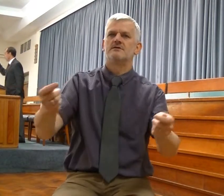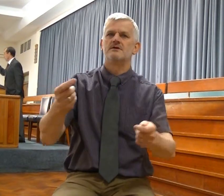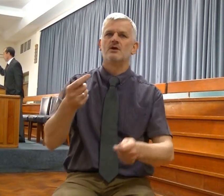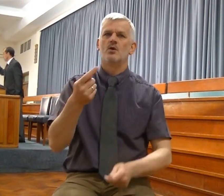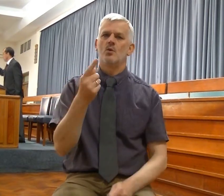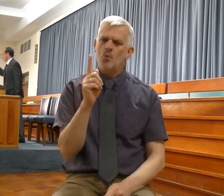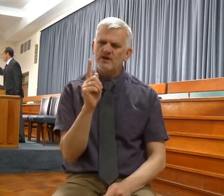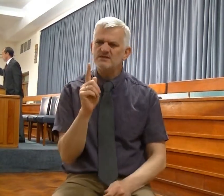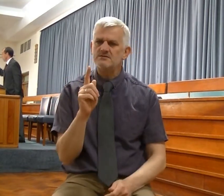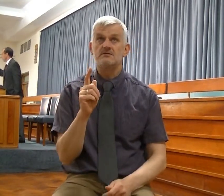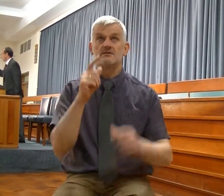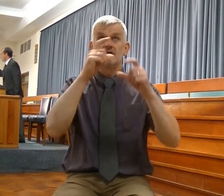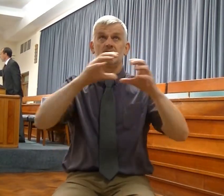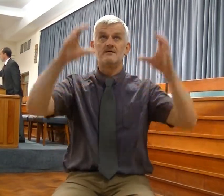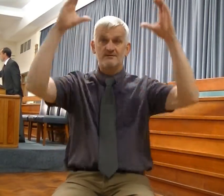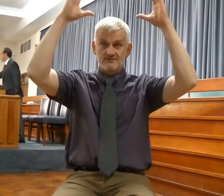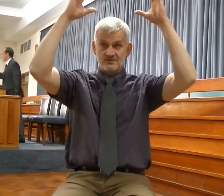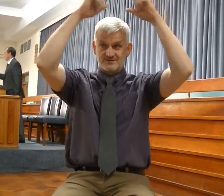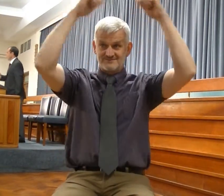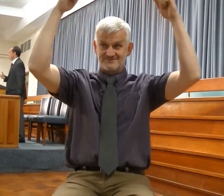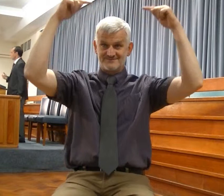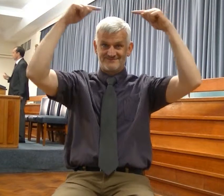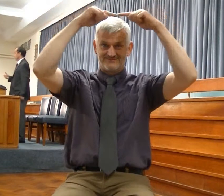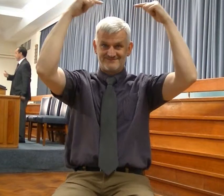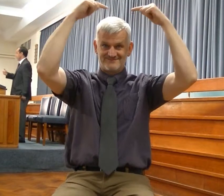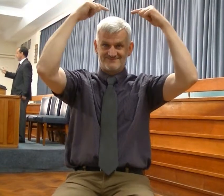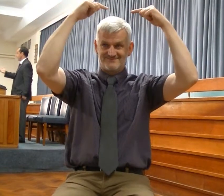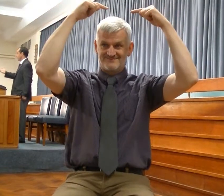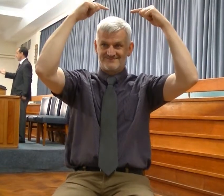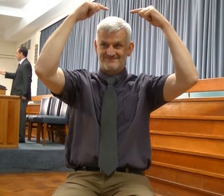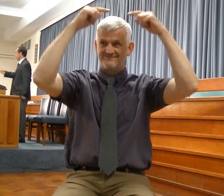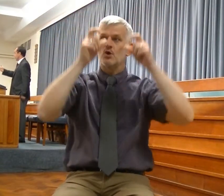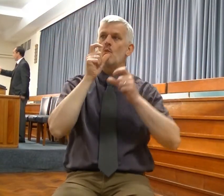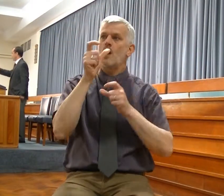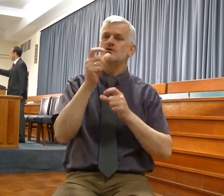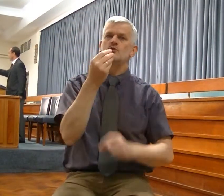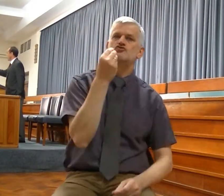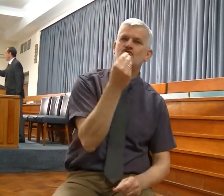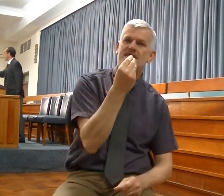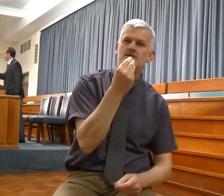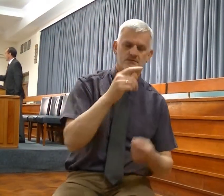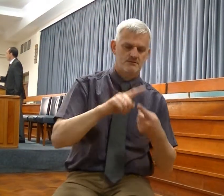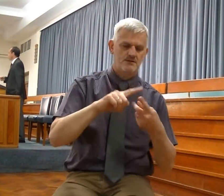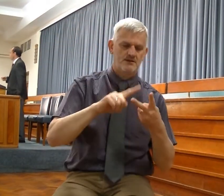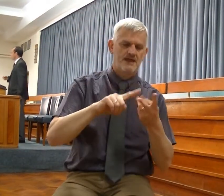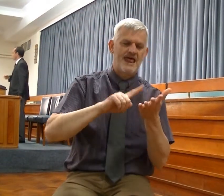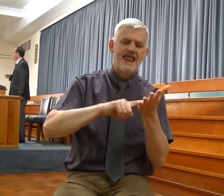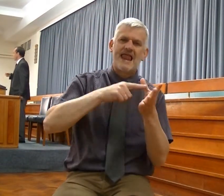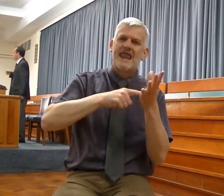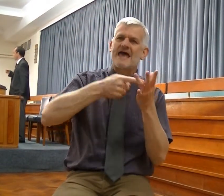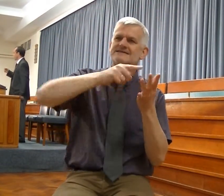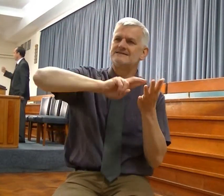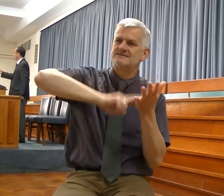in Greek, which was the wise people education language. It was written in Latin, which was the official language.